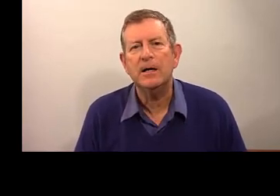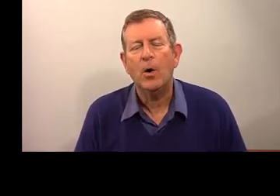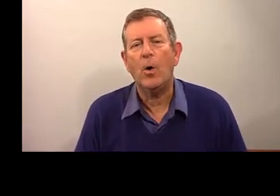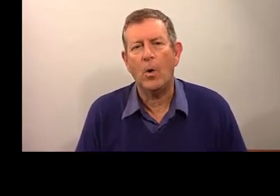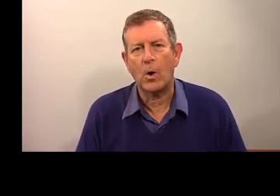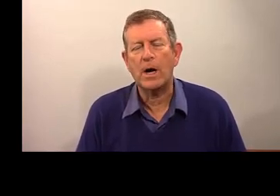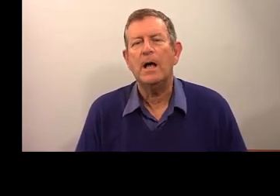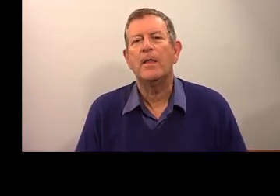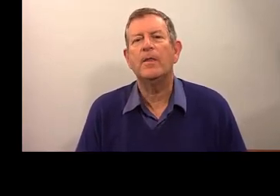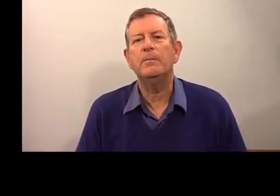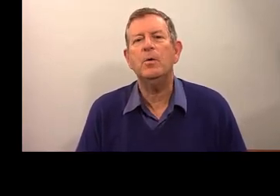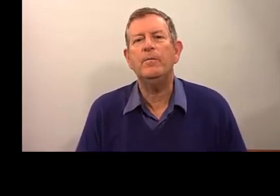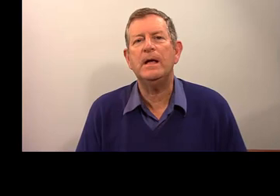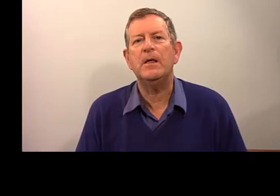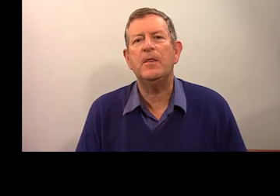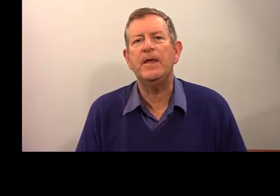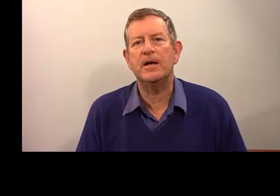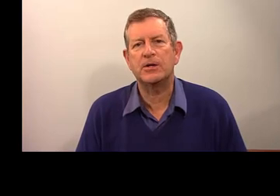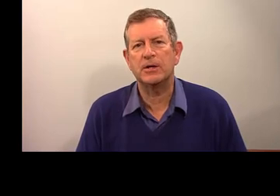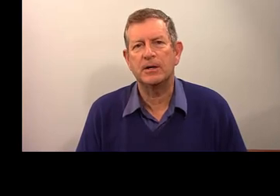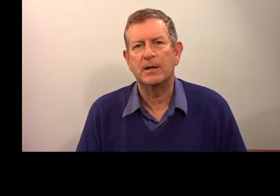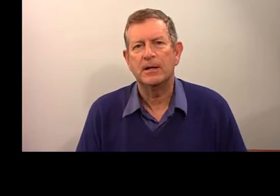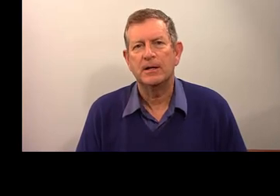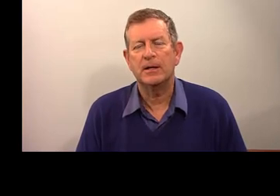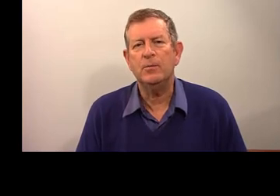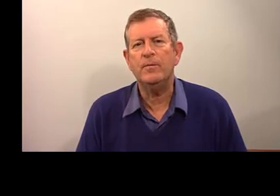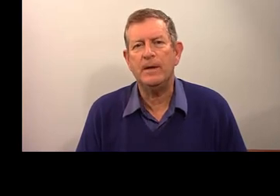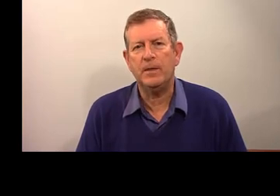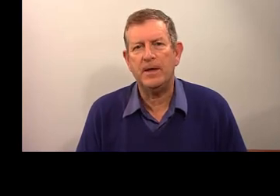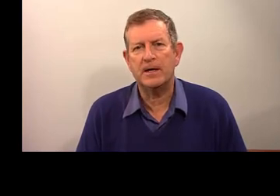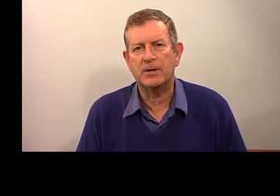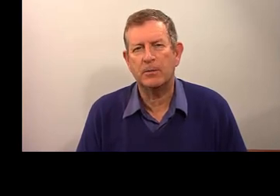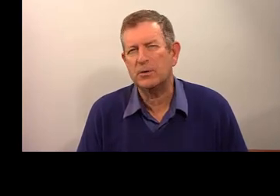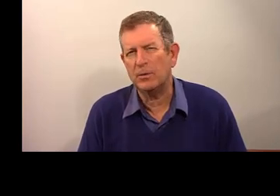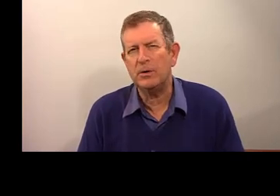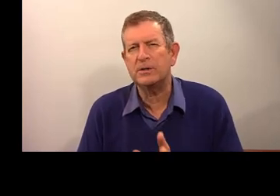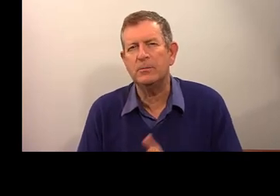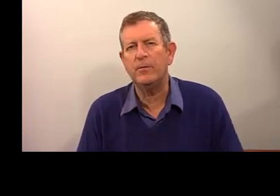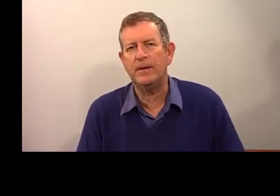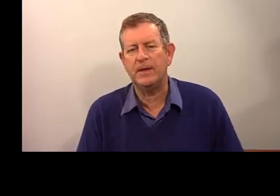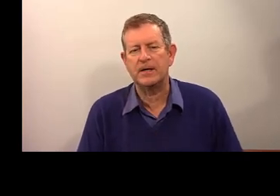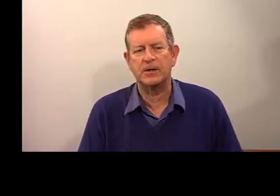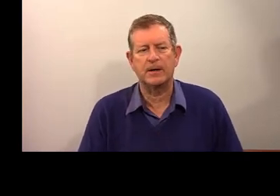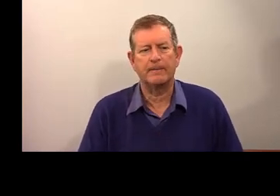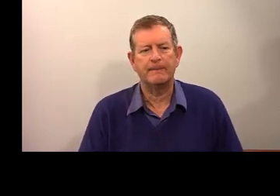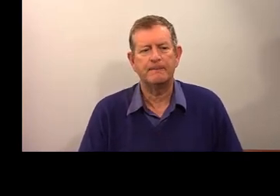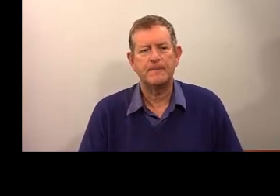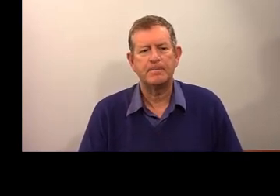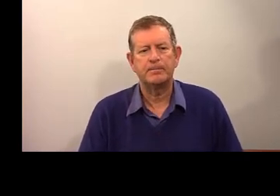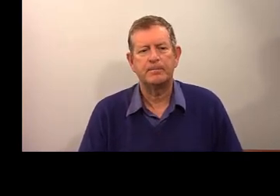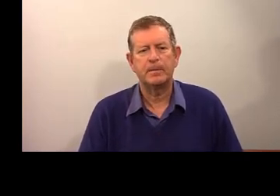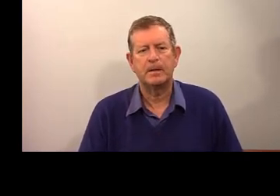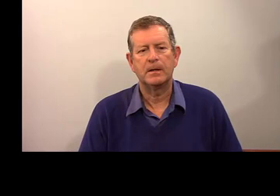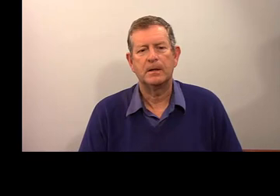movies or the movie theater. The movie theater, which we'll use the movie theater.